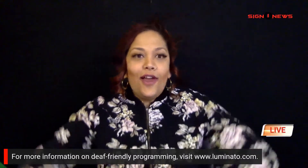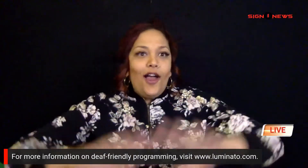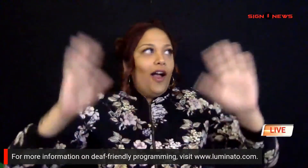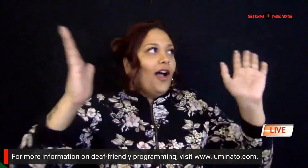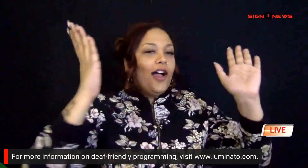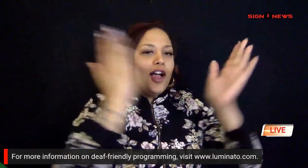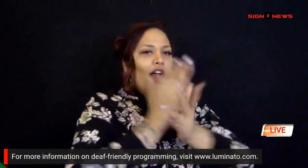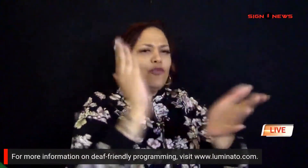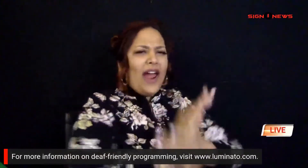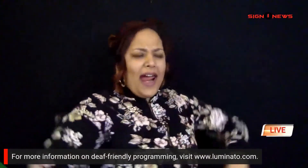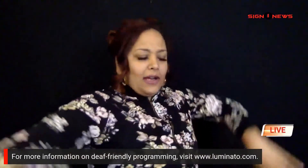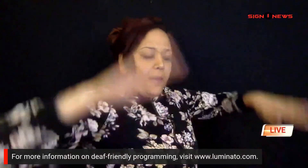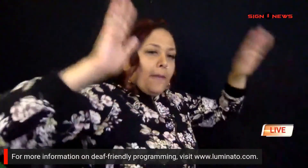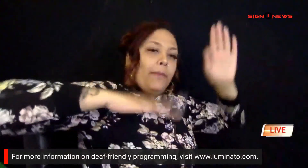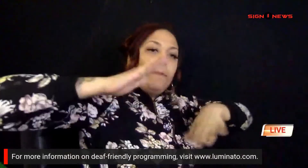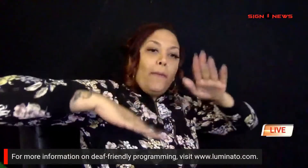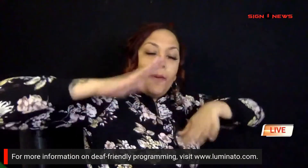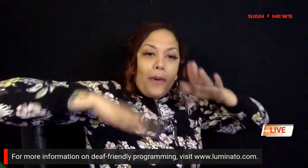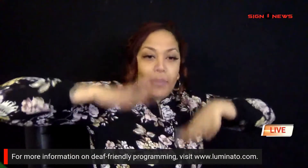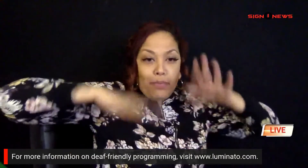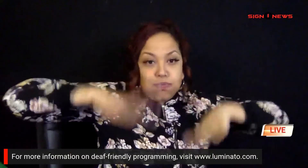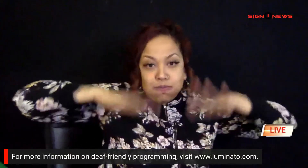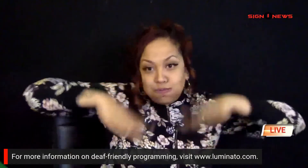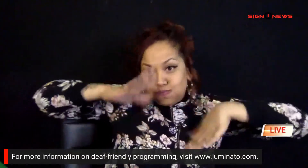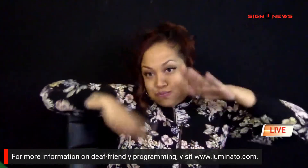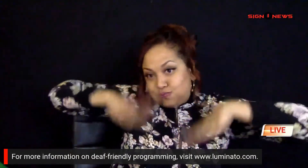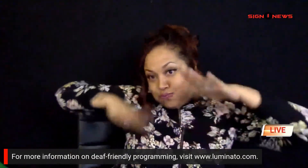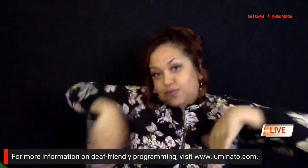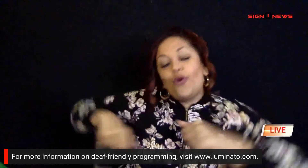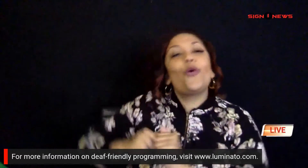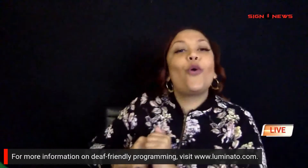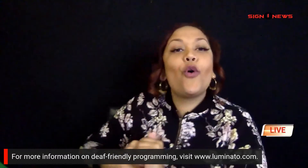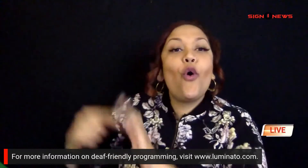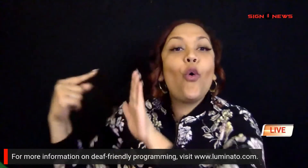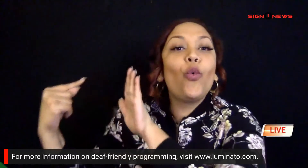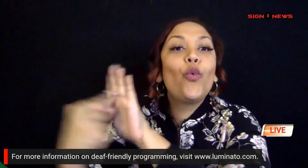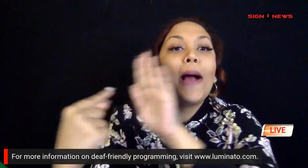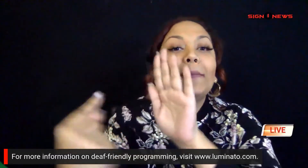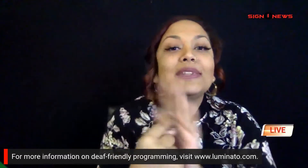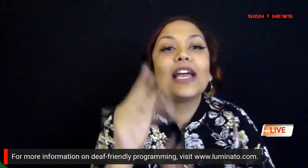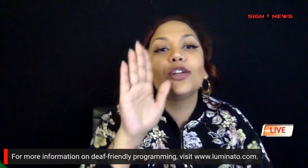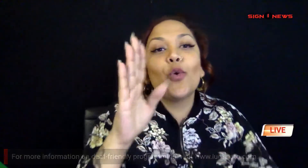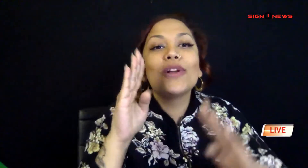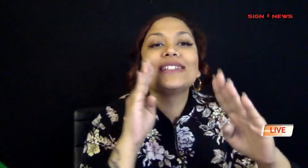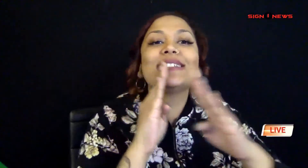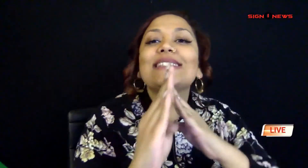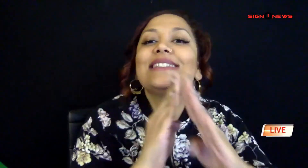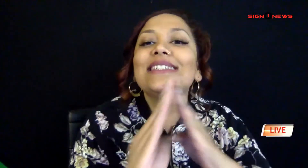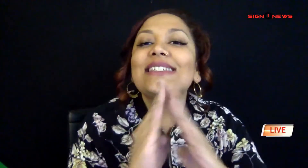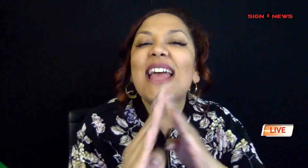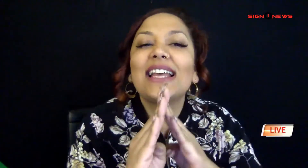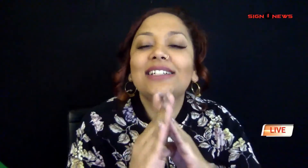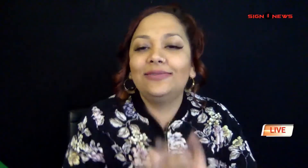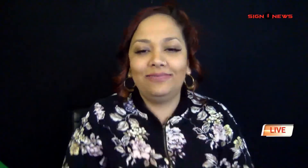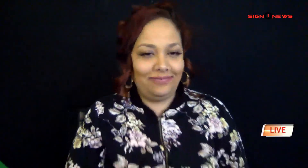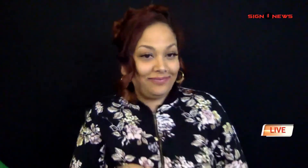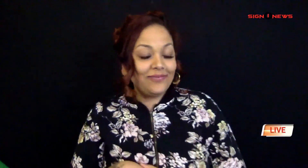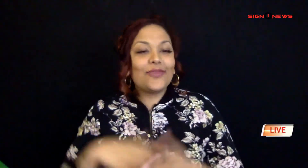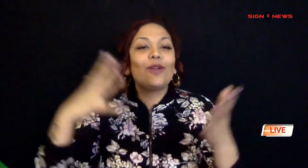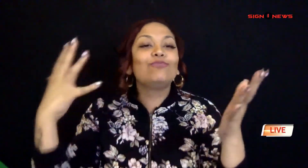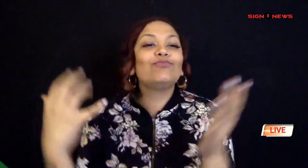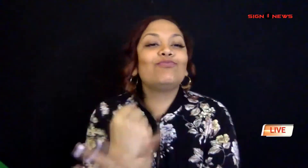Ansa. Just head to this website for the details. All right, get ready to rep